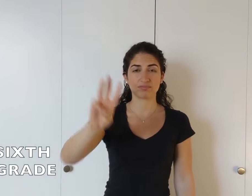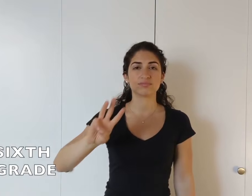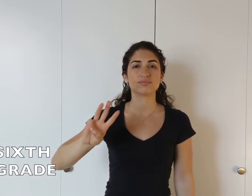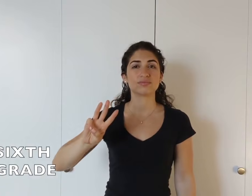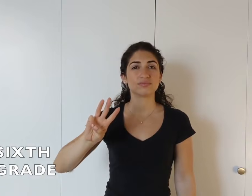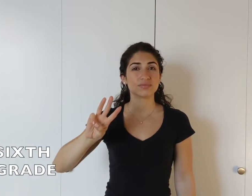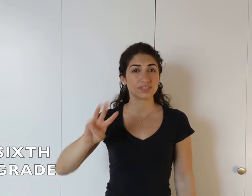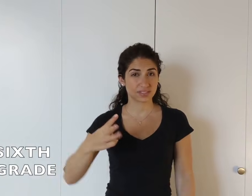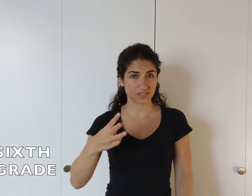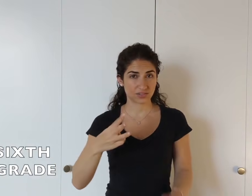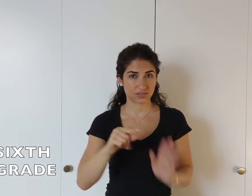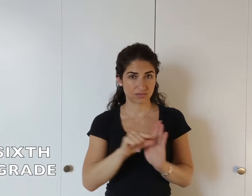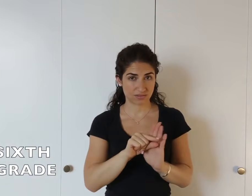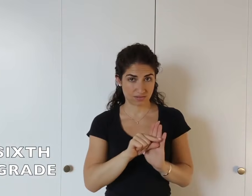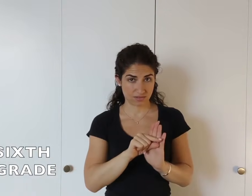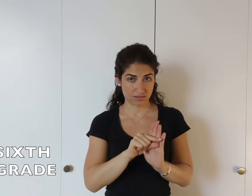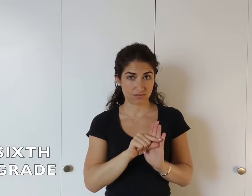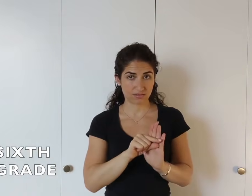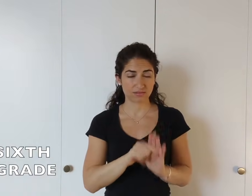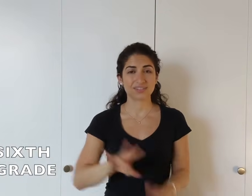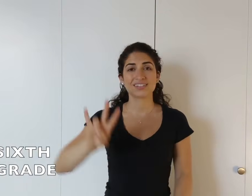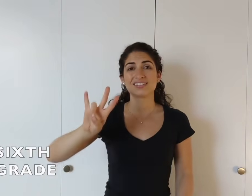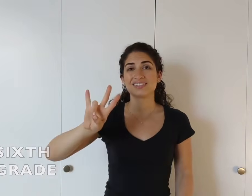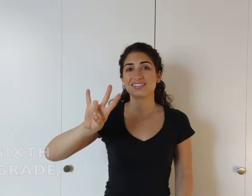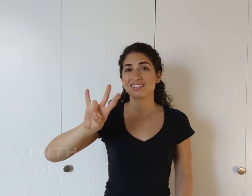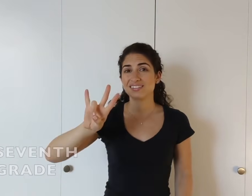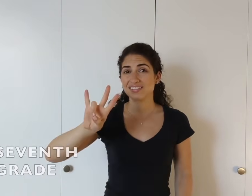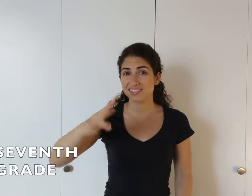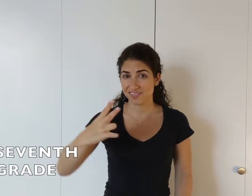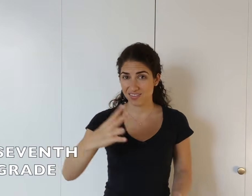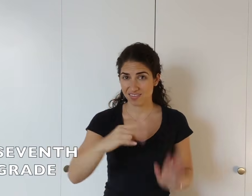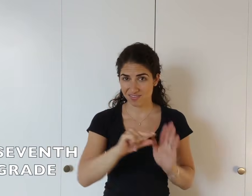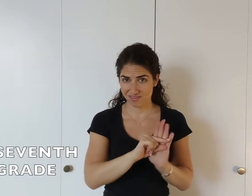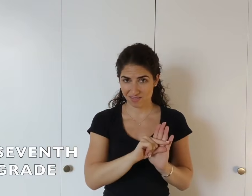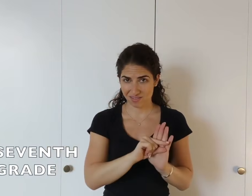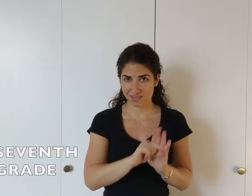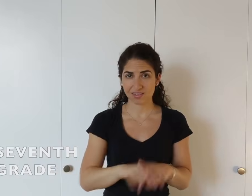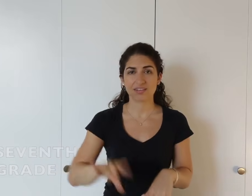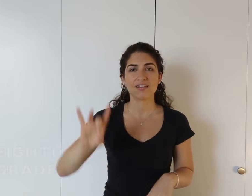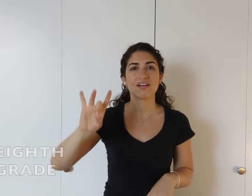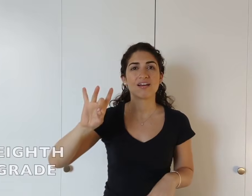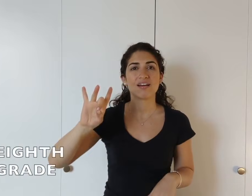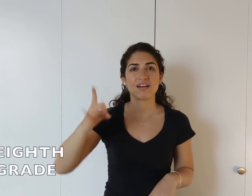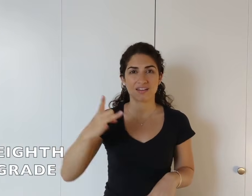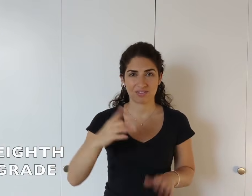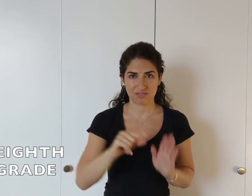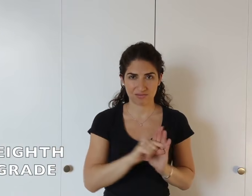and it twists inward as well. 7th grade, 8th grade.